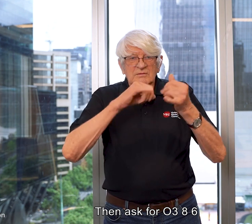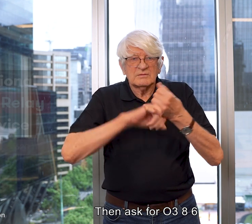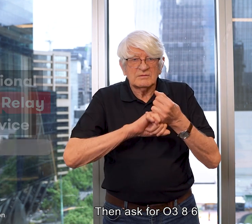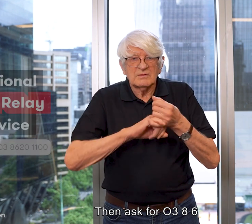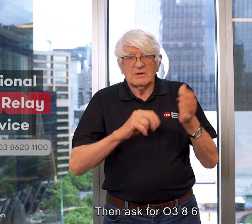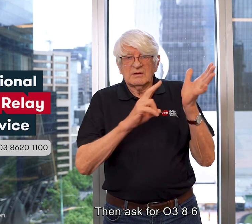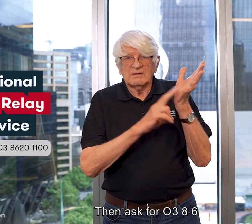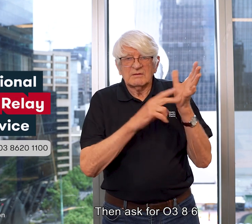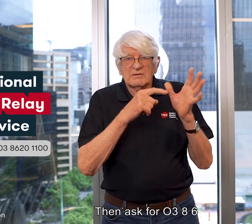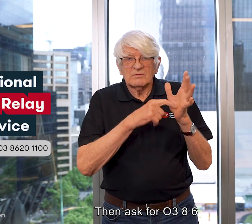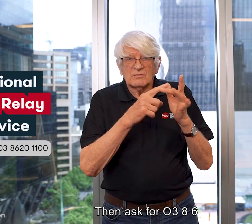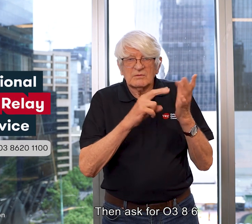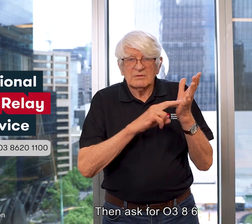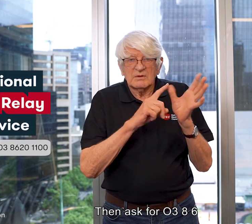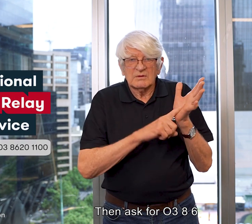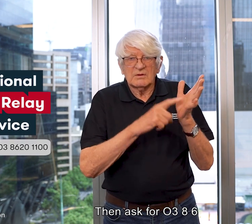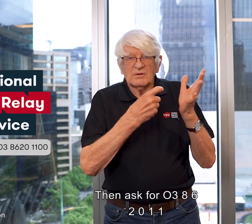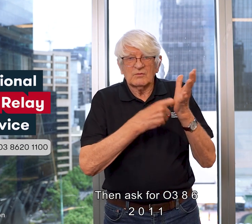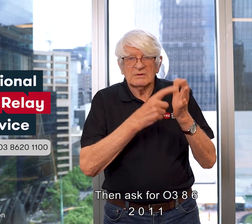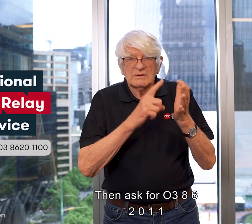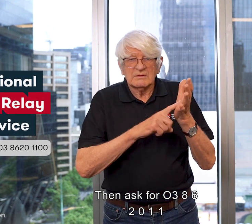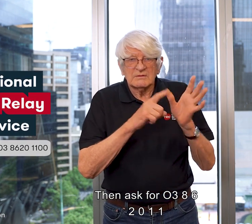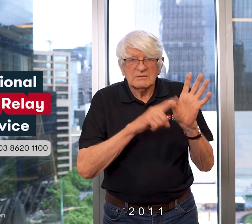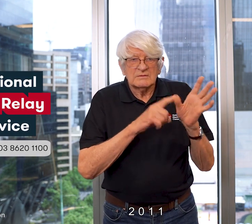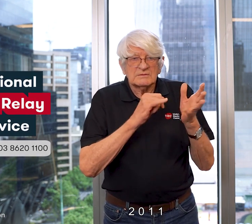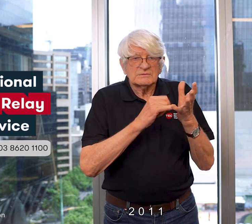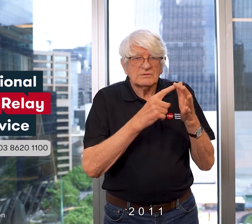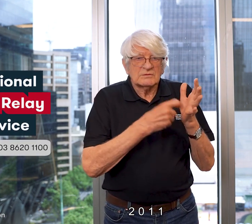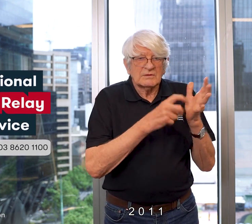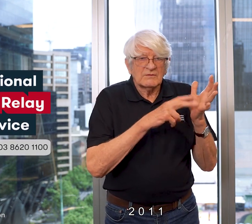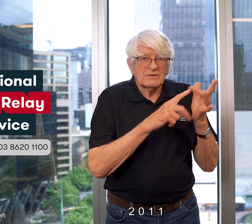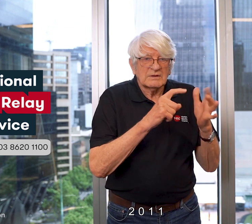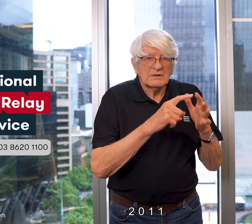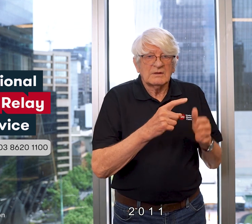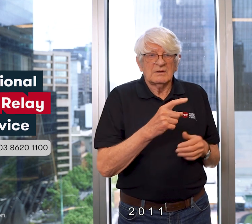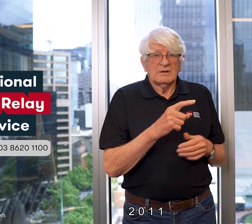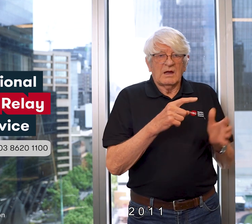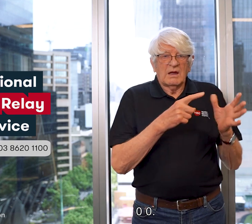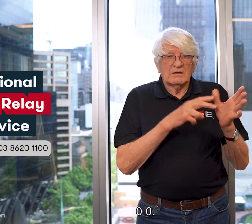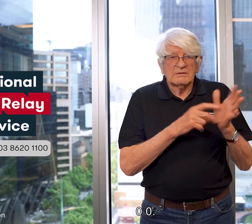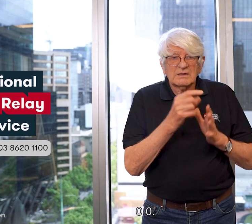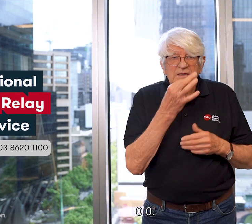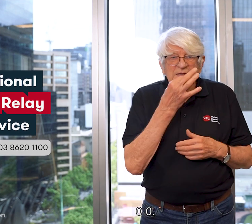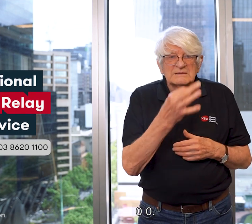ask for 03 8620 1100